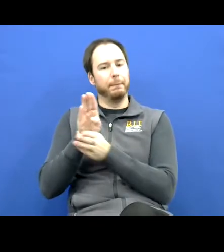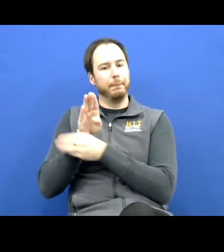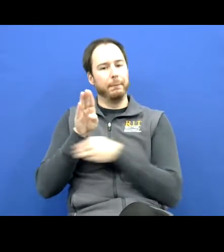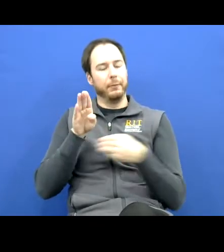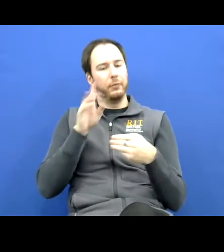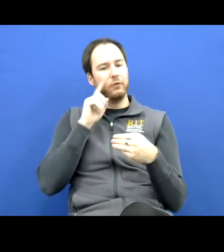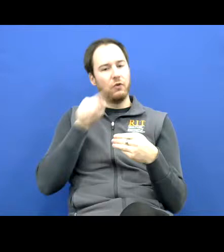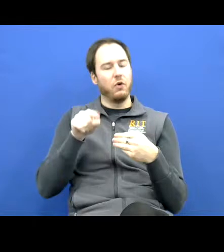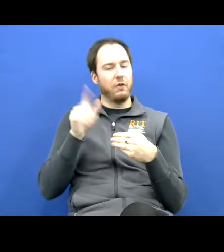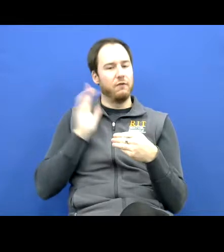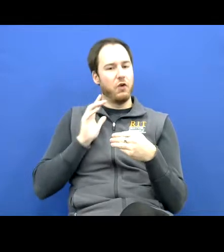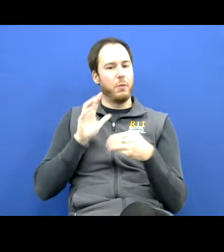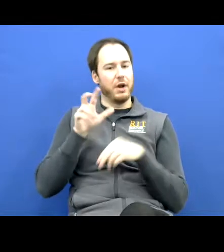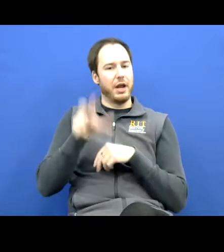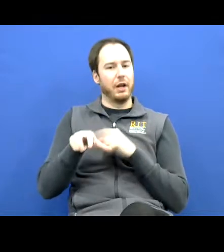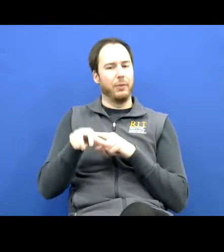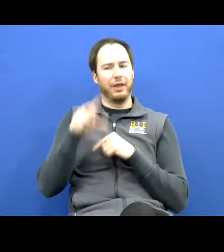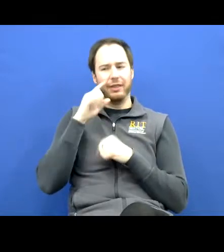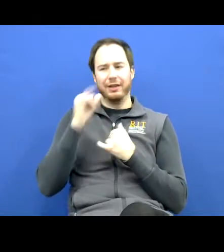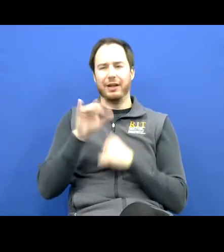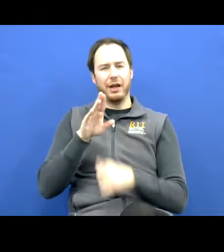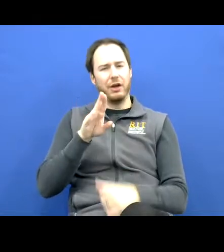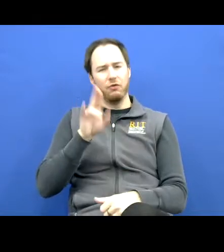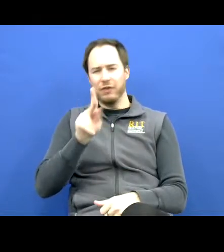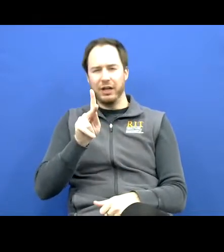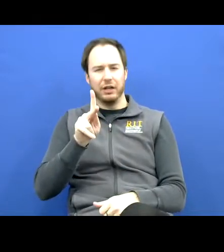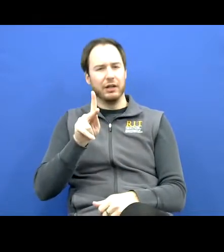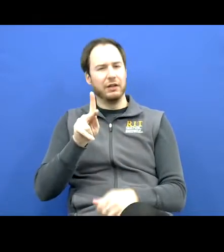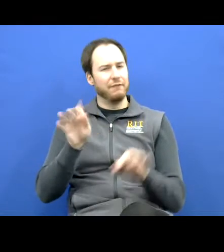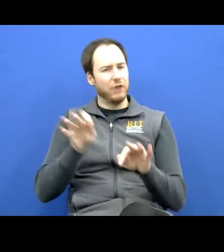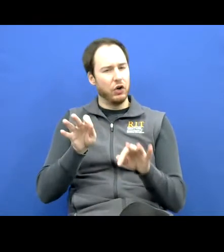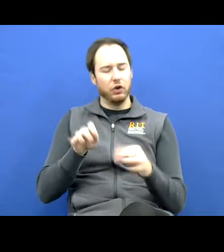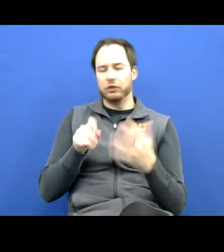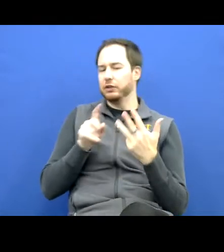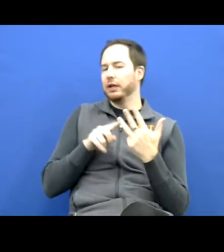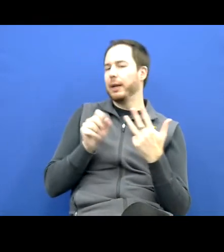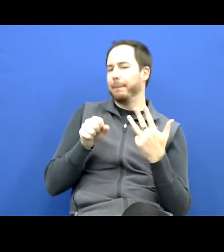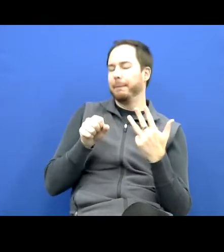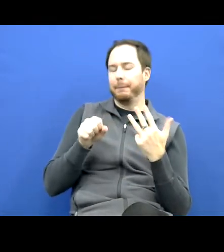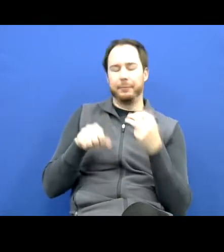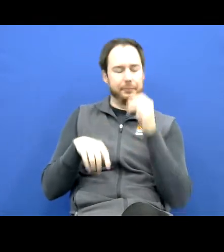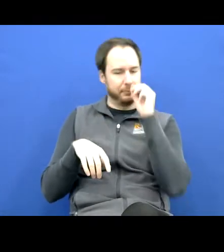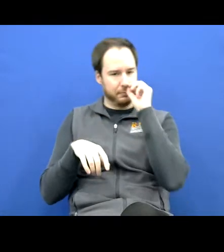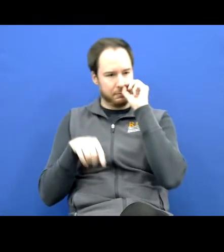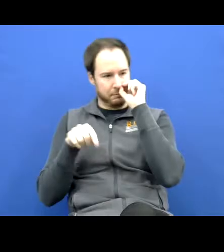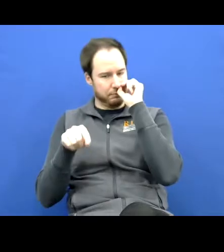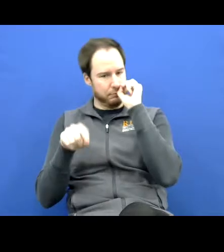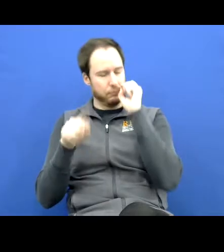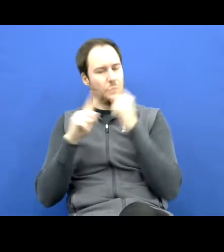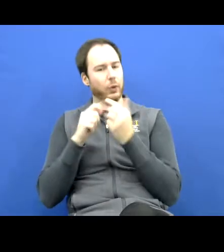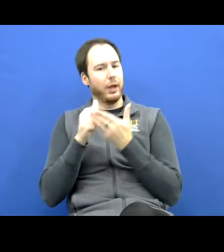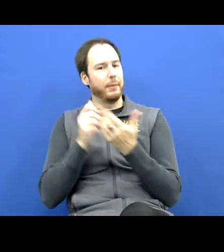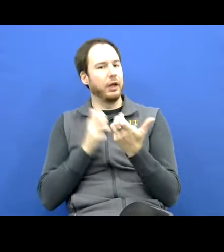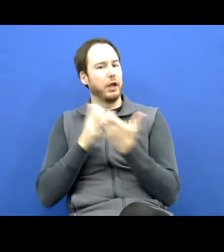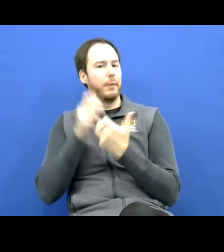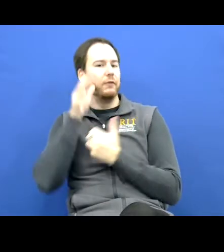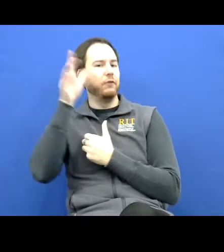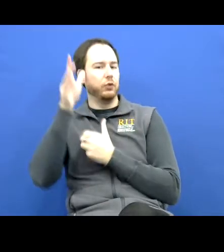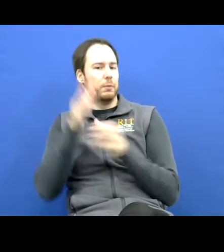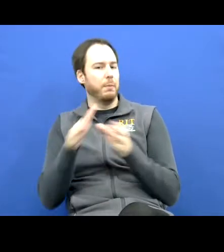former Gander Mountain. It's now, I think, Brick Furniture. Yes. And that's to accommodate that